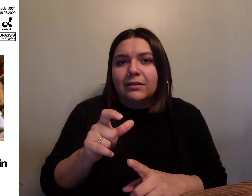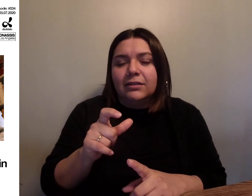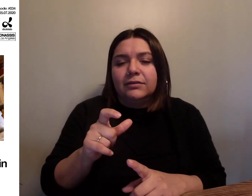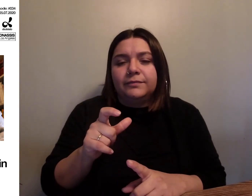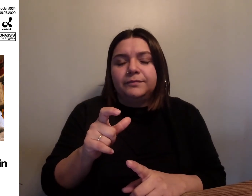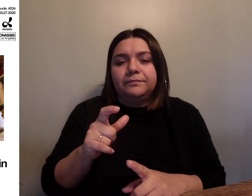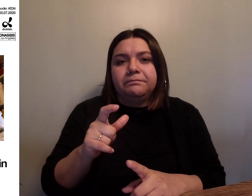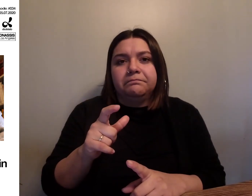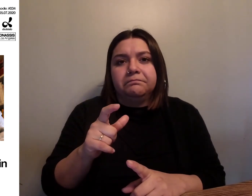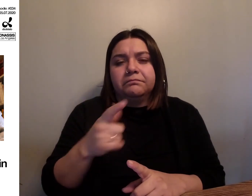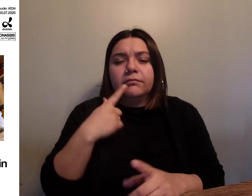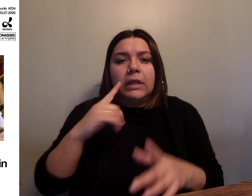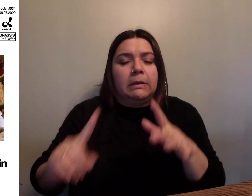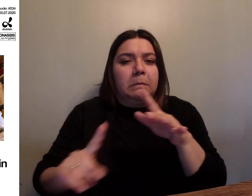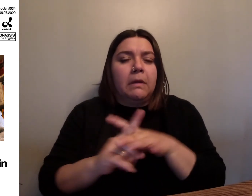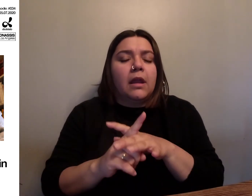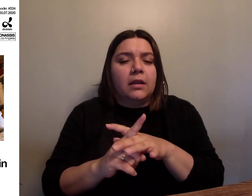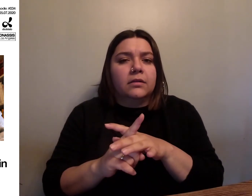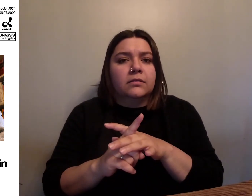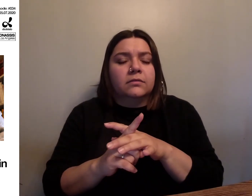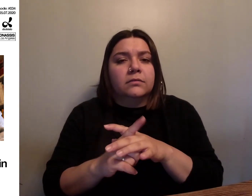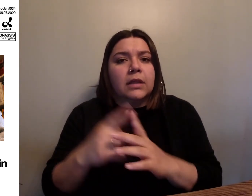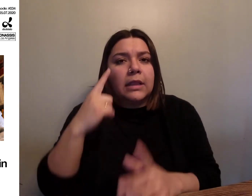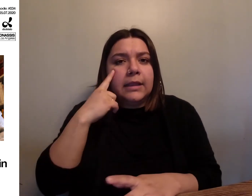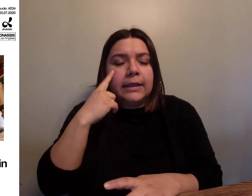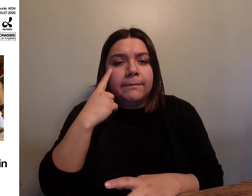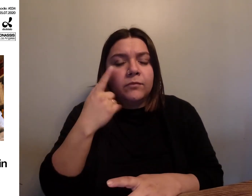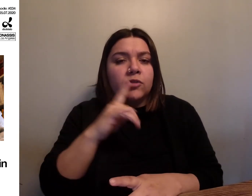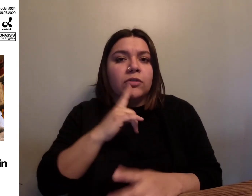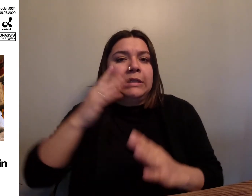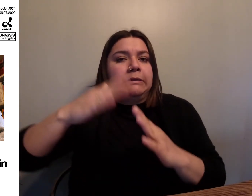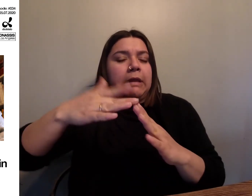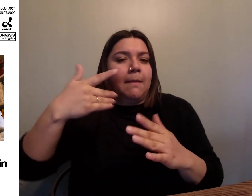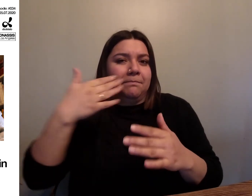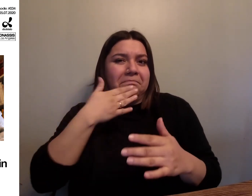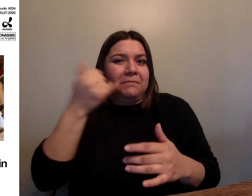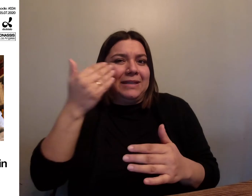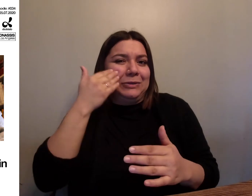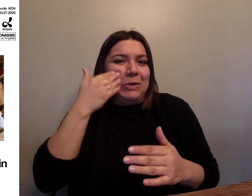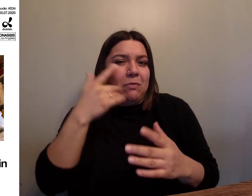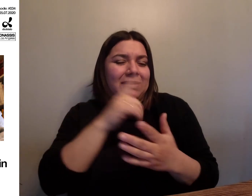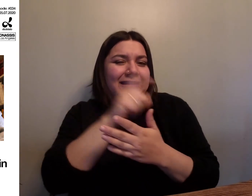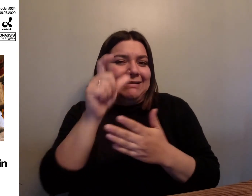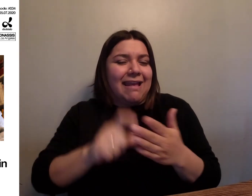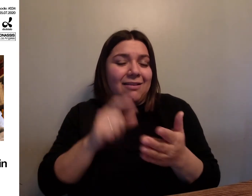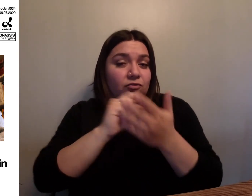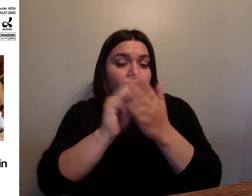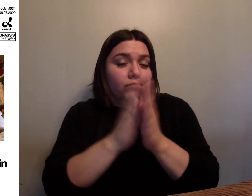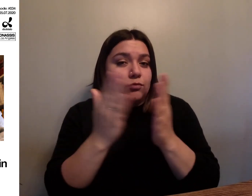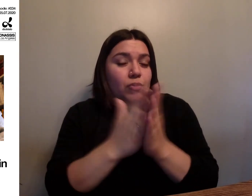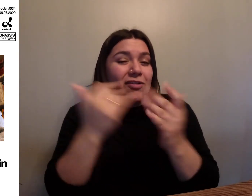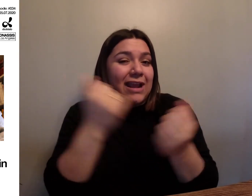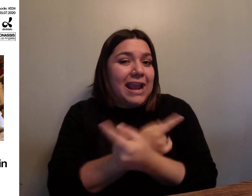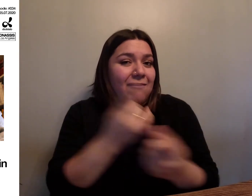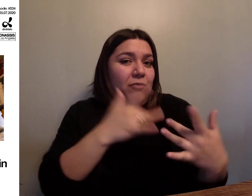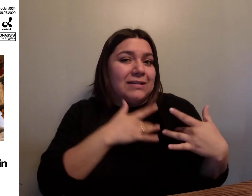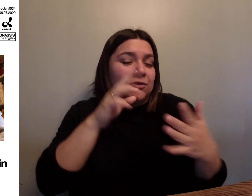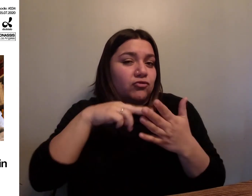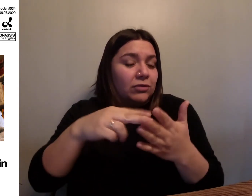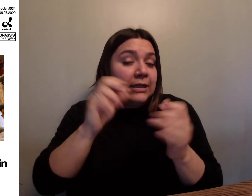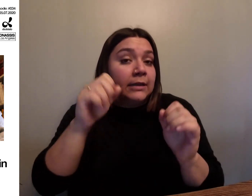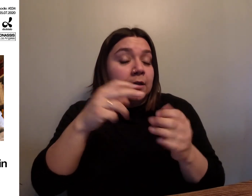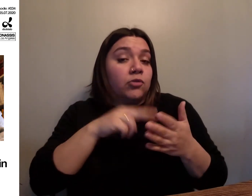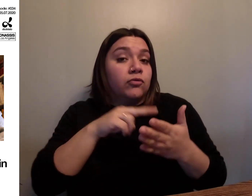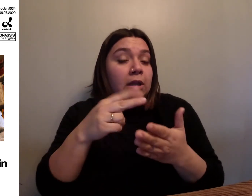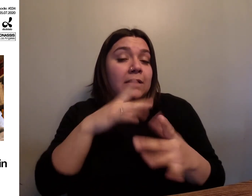comes to mind. It's Manzoni. It's perhaps the best known Italian novel. In Italy, everybody reads it, has read